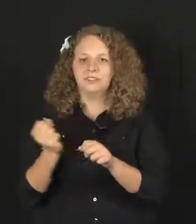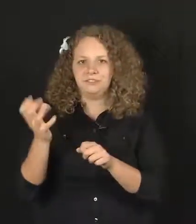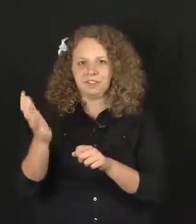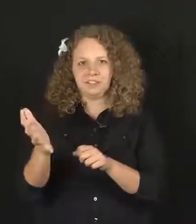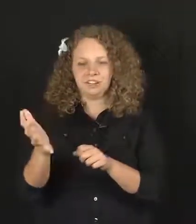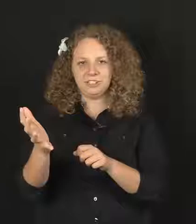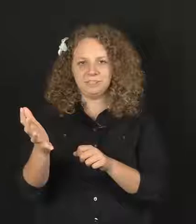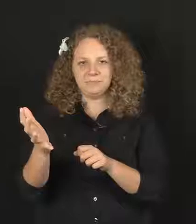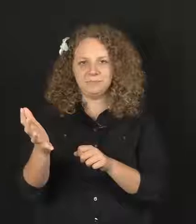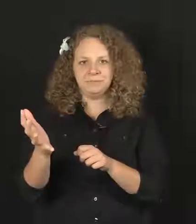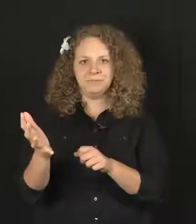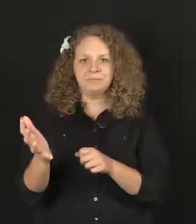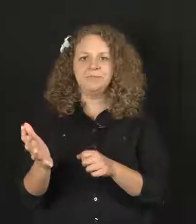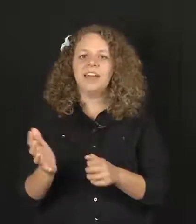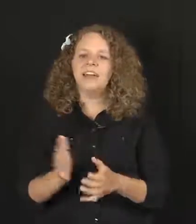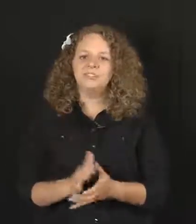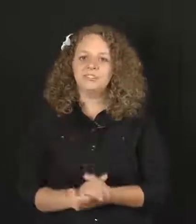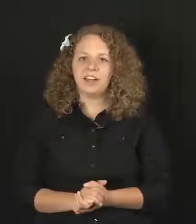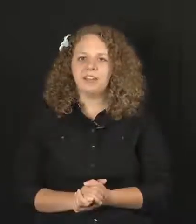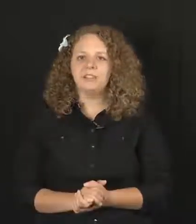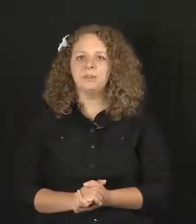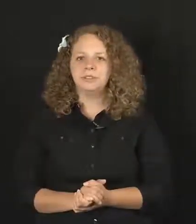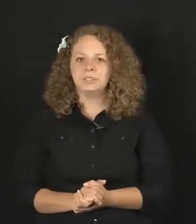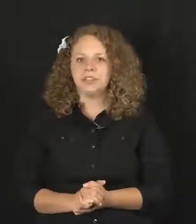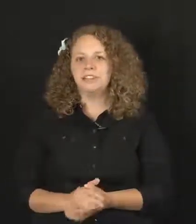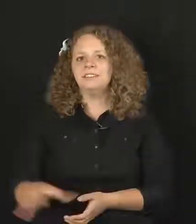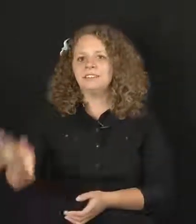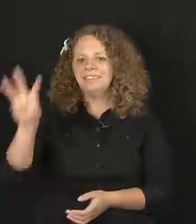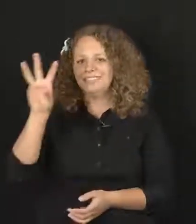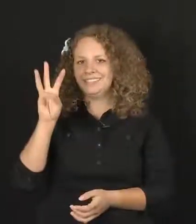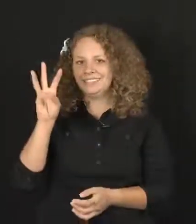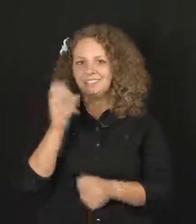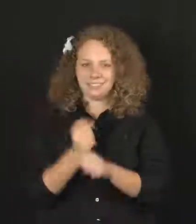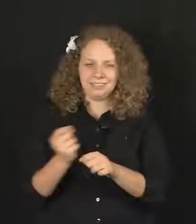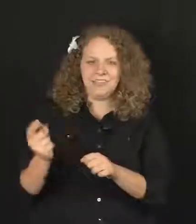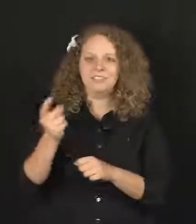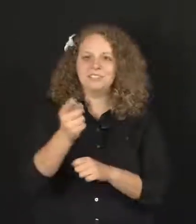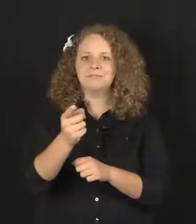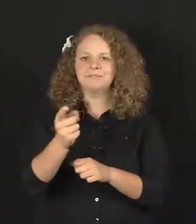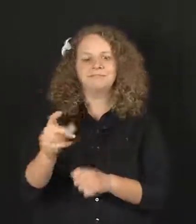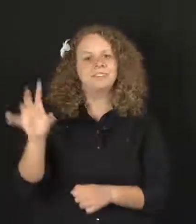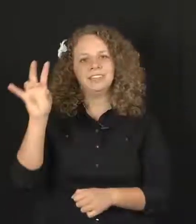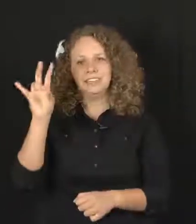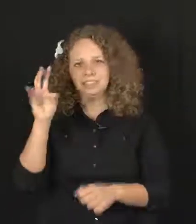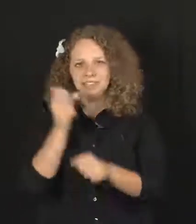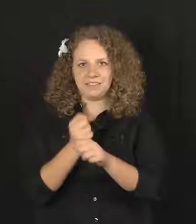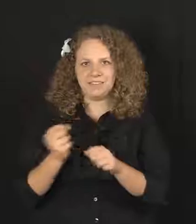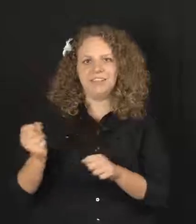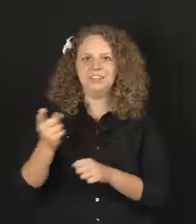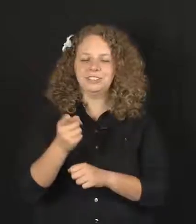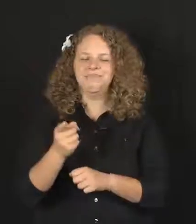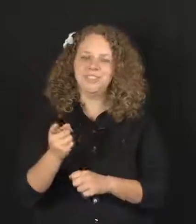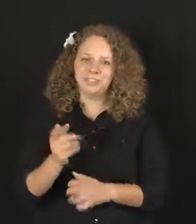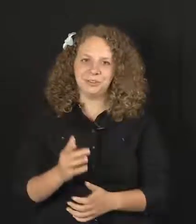in 5 years. After 5, you will sign 6 years, in 7 years, and so